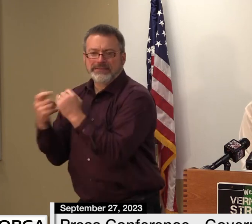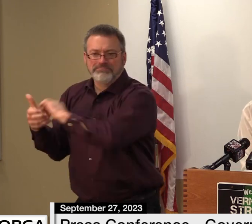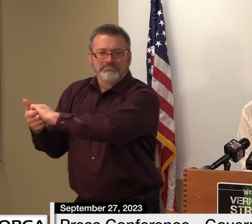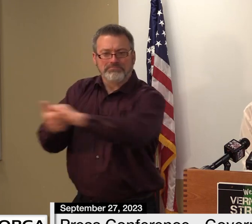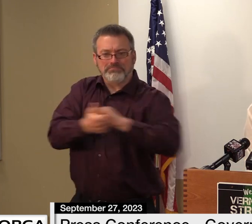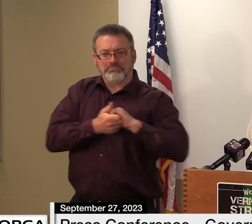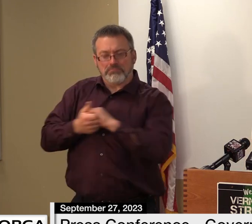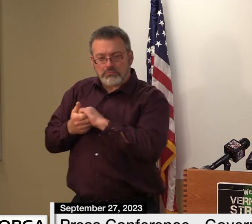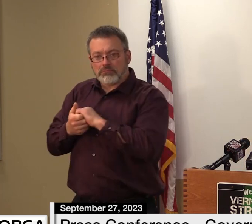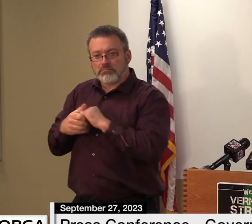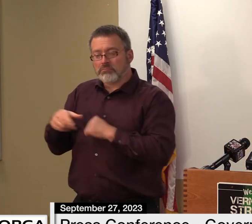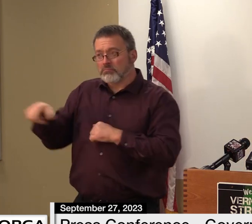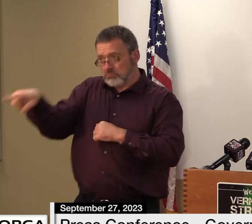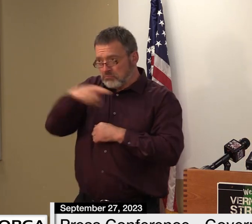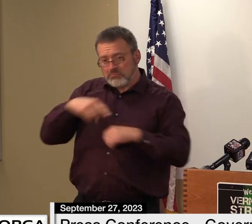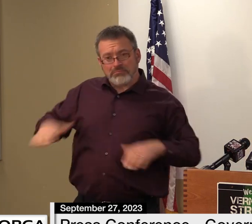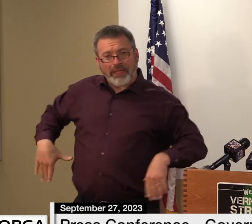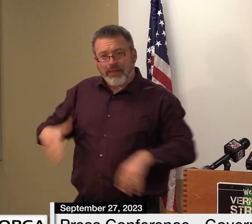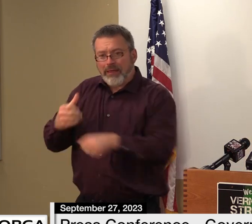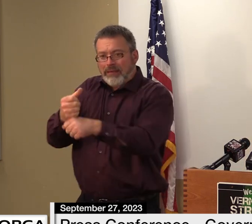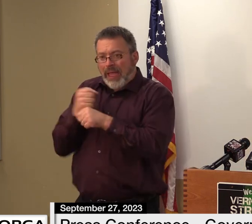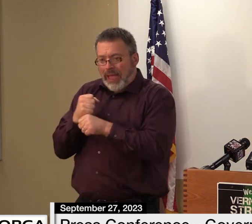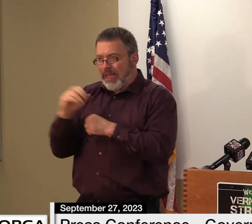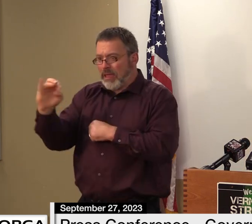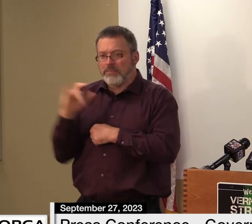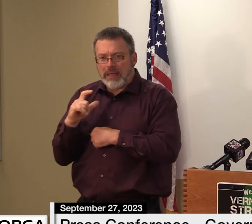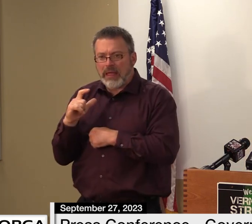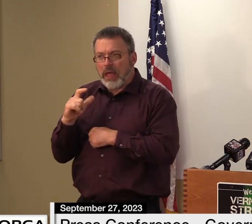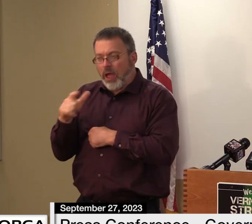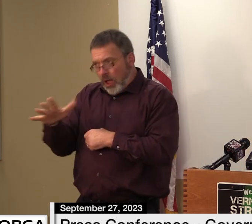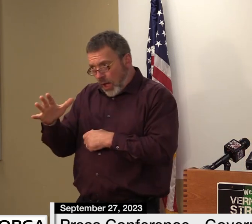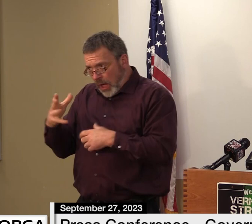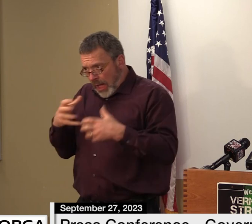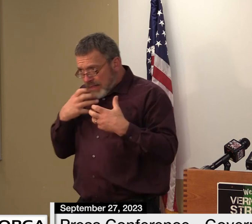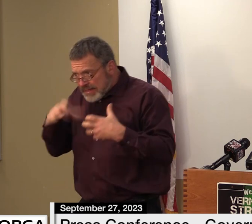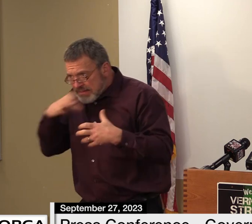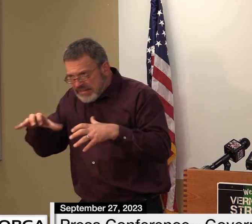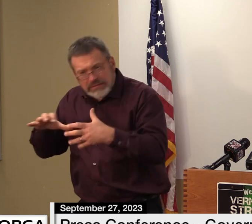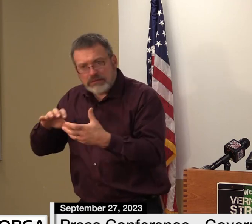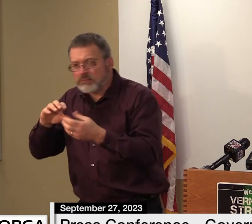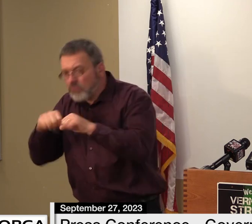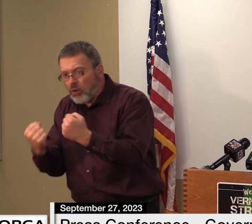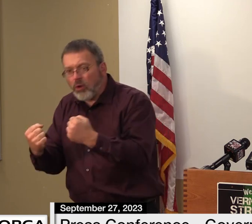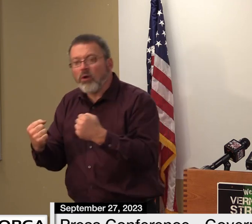you still have damage to a heating system, call my office at